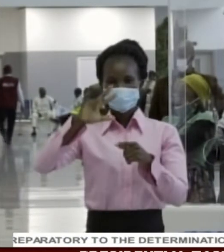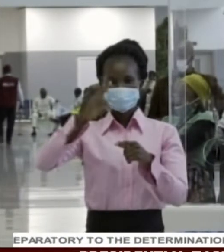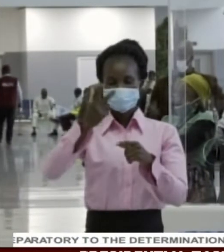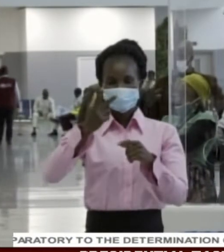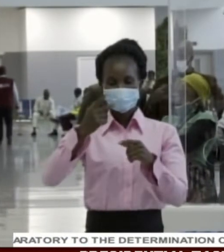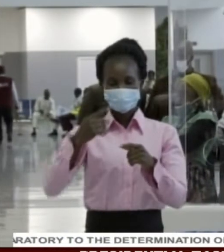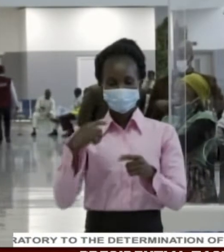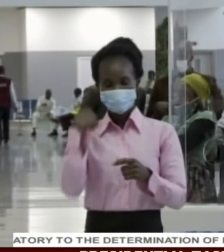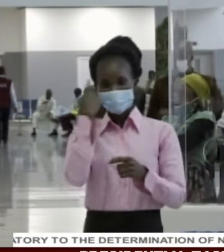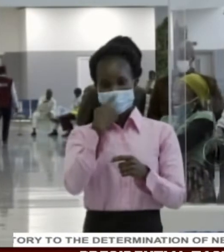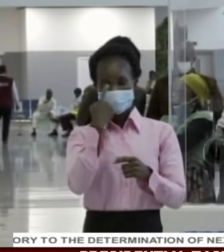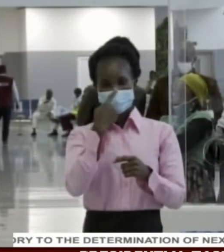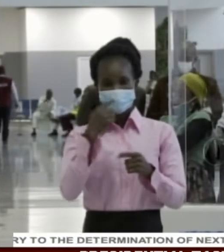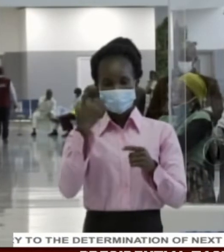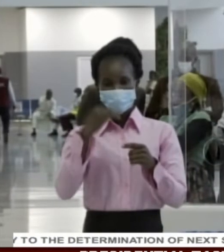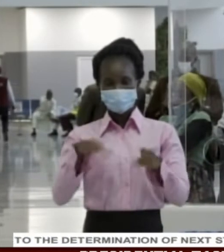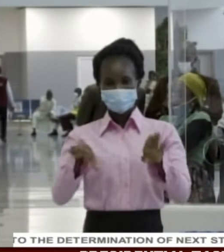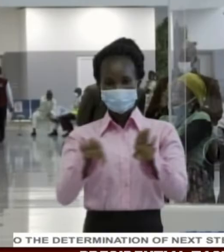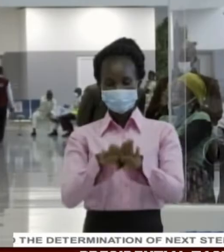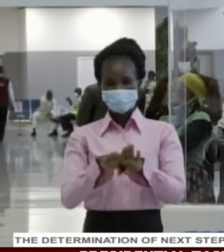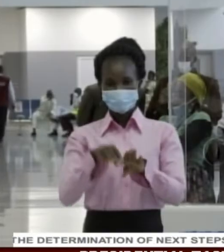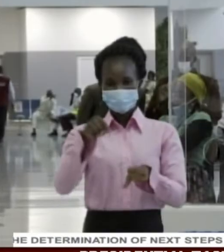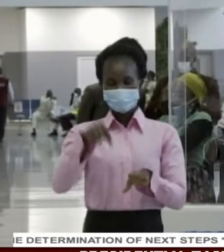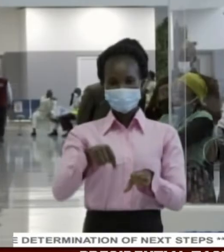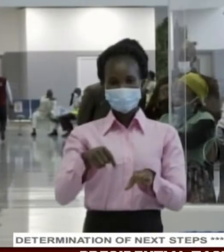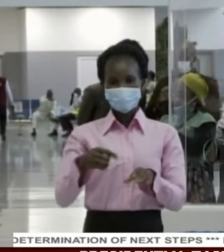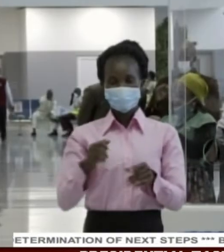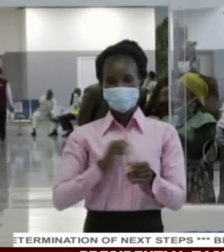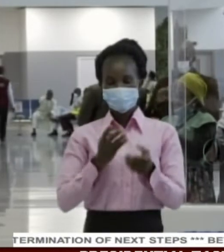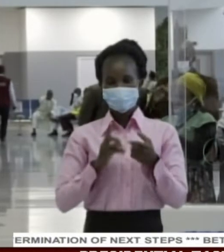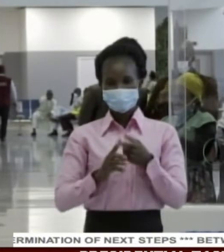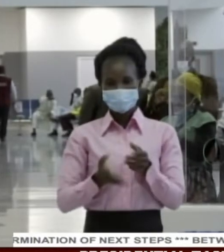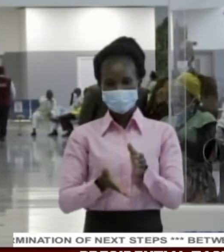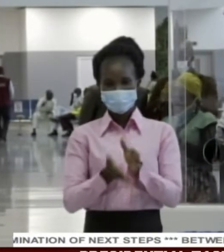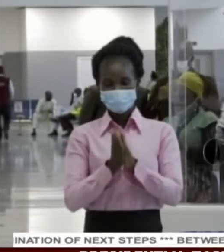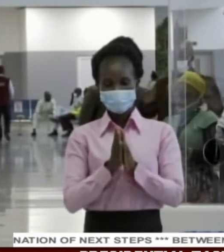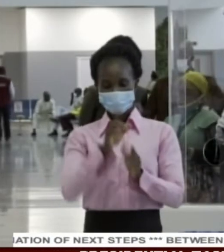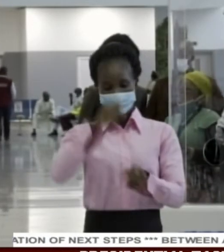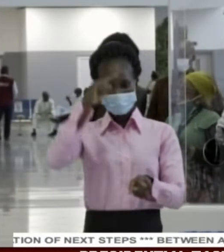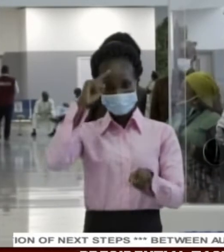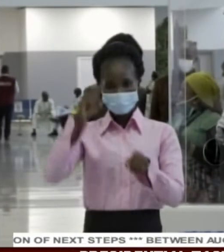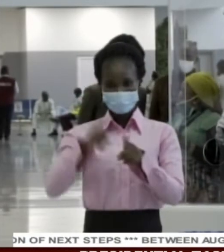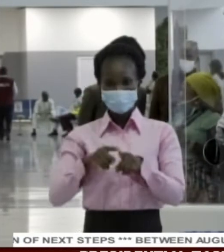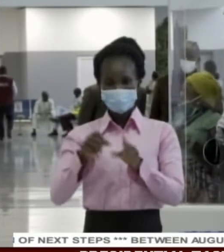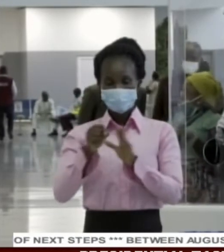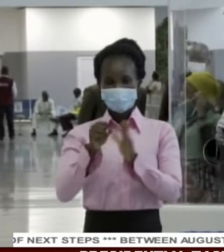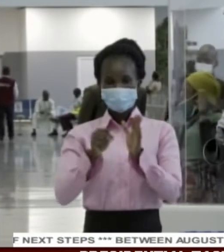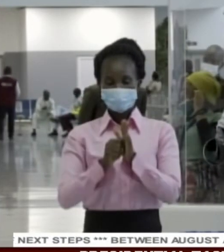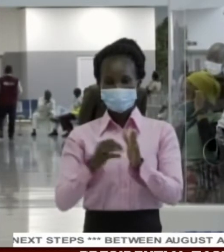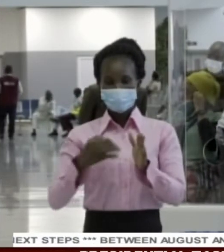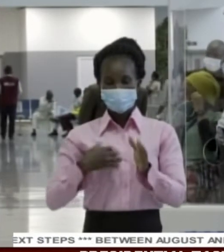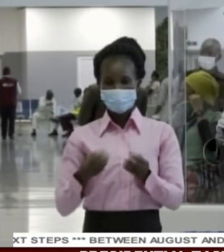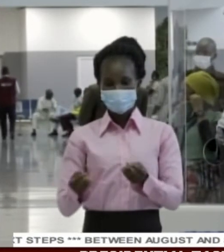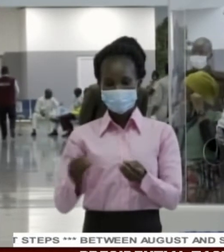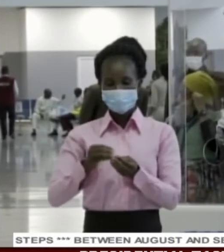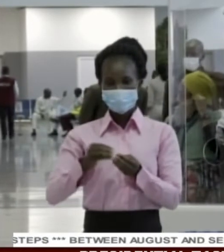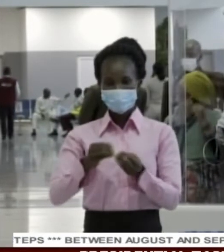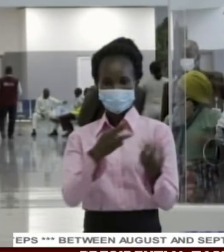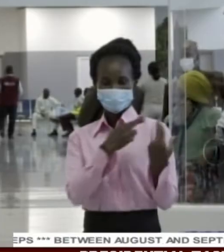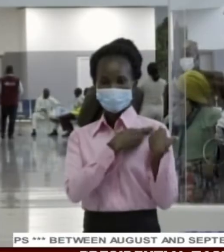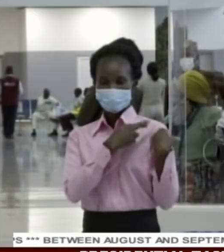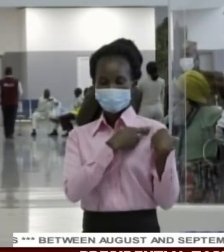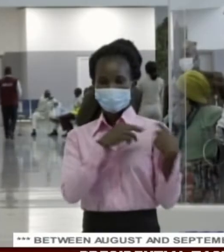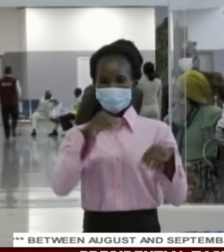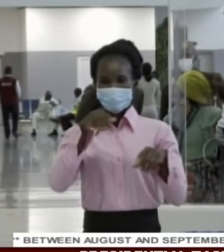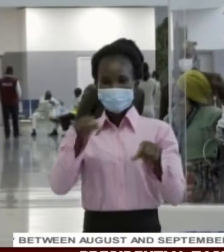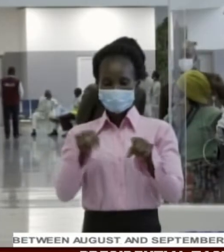of lockdown. I want to find out from you, sir. You agree with me that states now have more responsibilities as it stands in